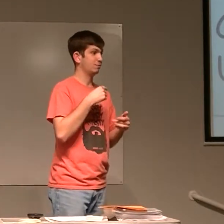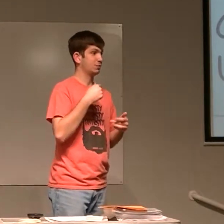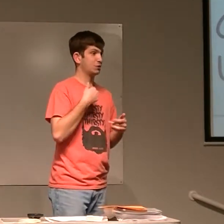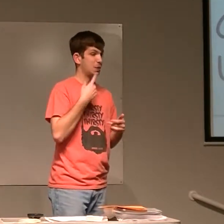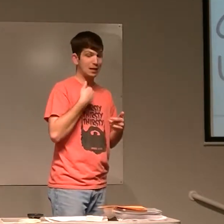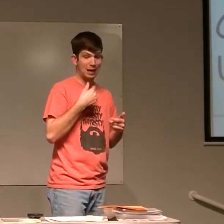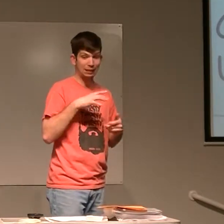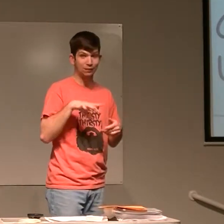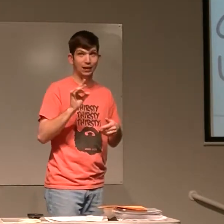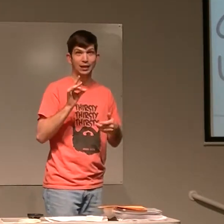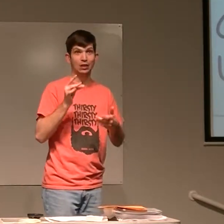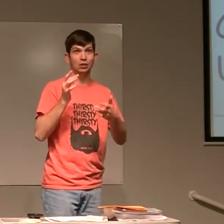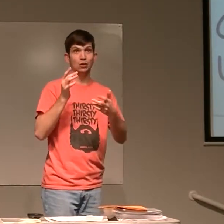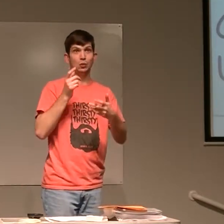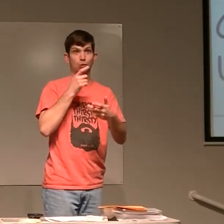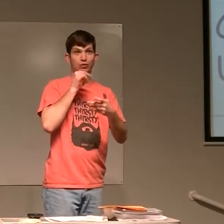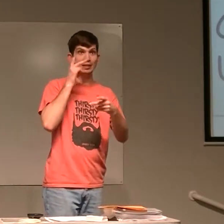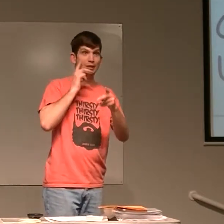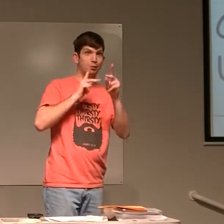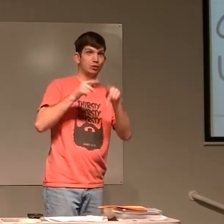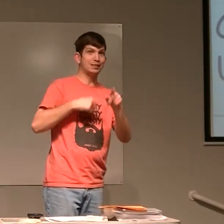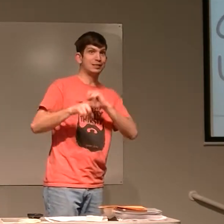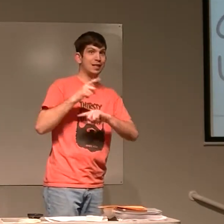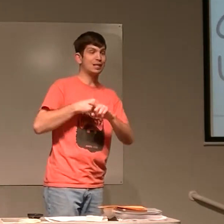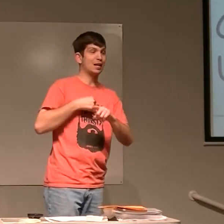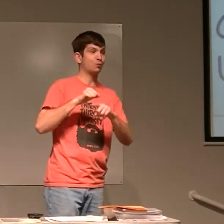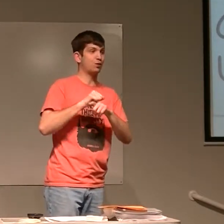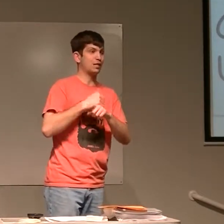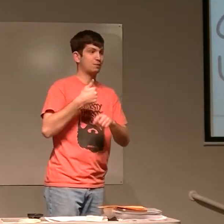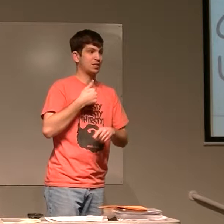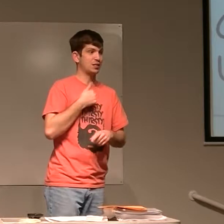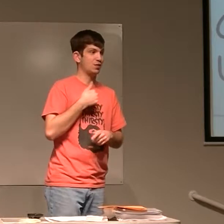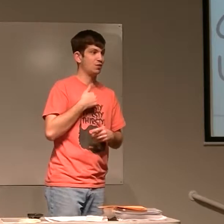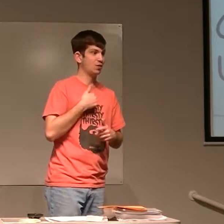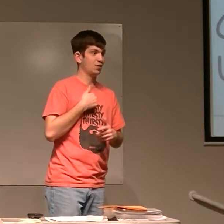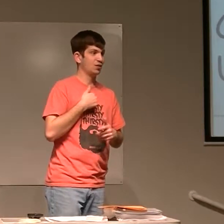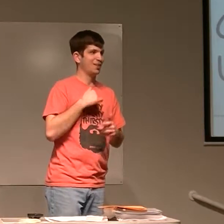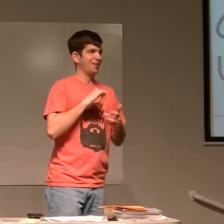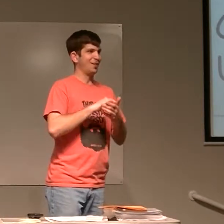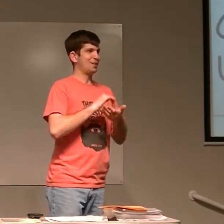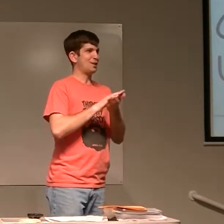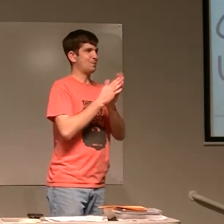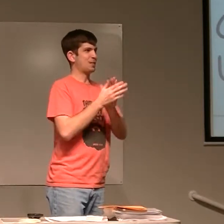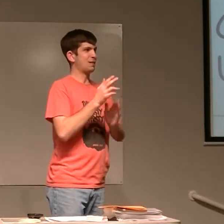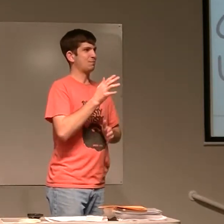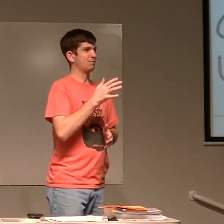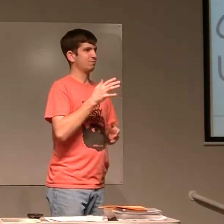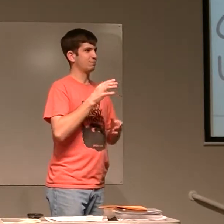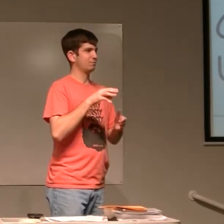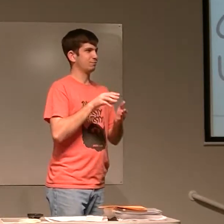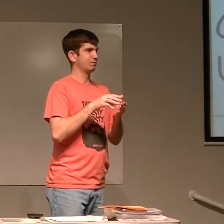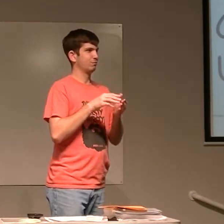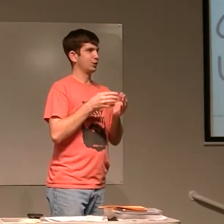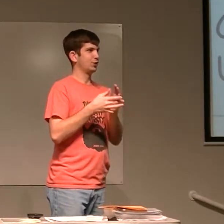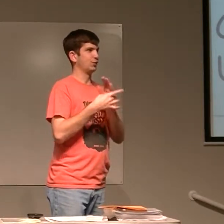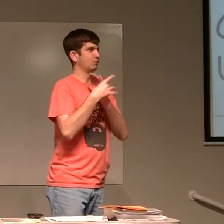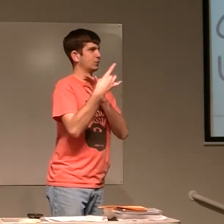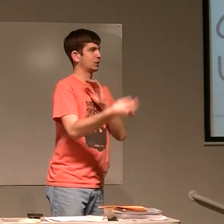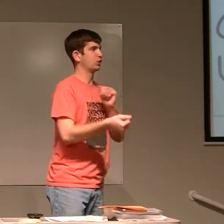to me, I can find out, well, if I see a person signing, I can practice myself. And that's how I became, skilled